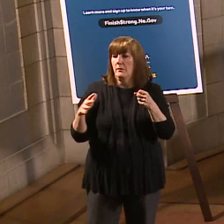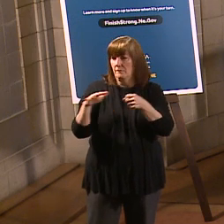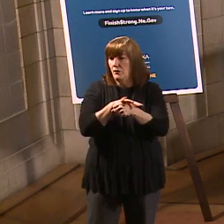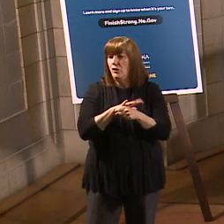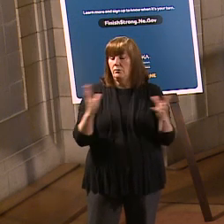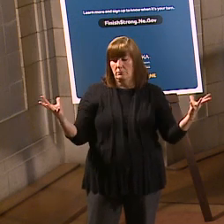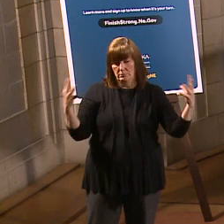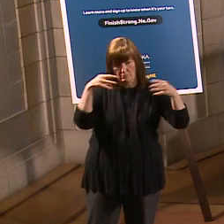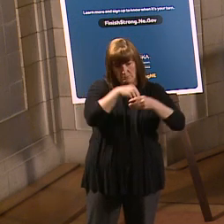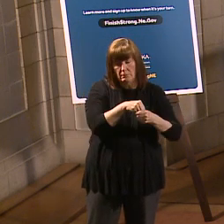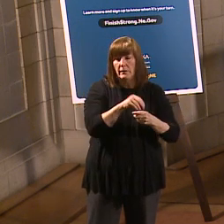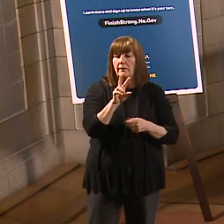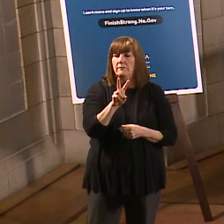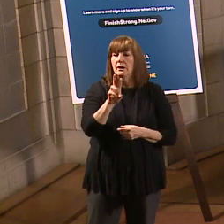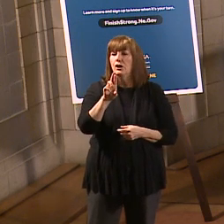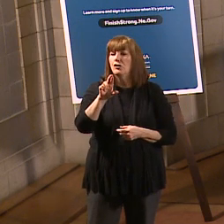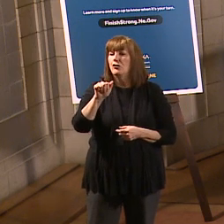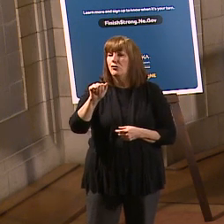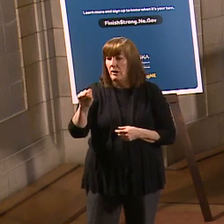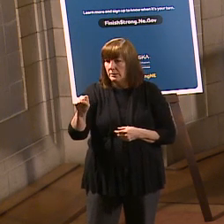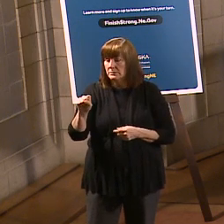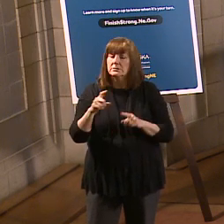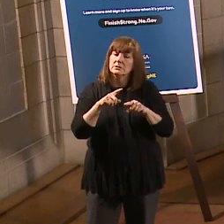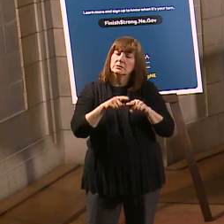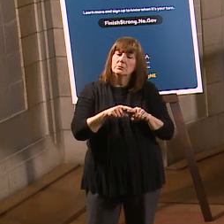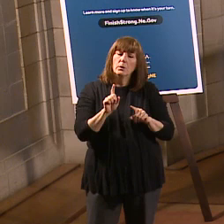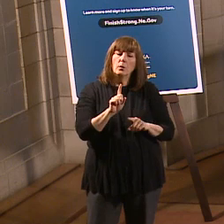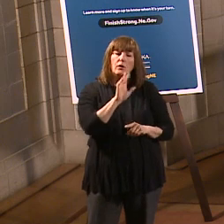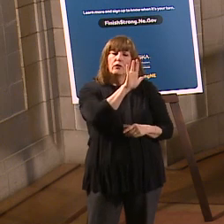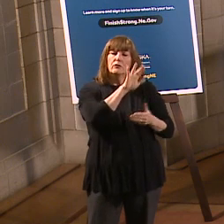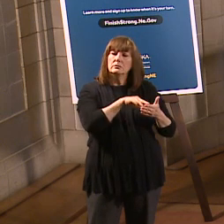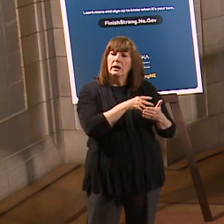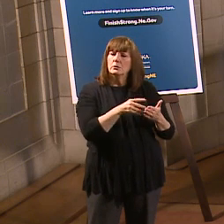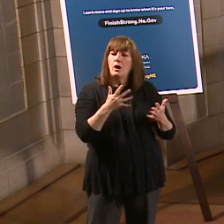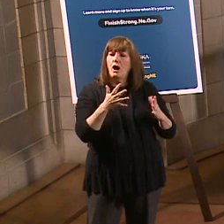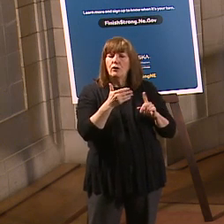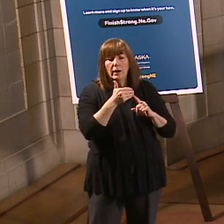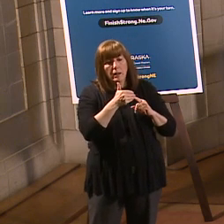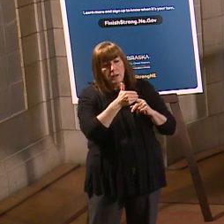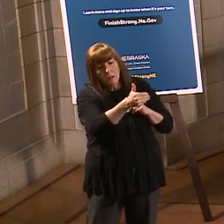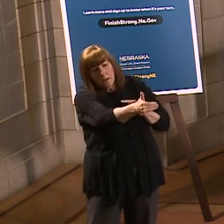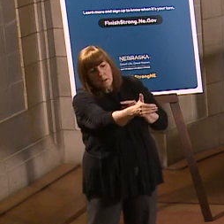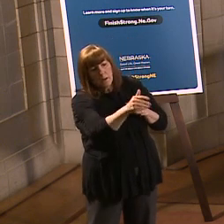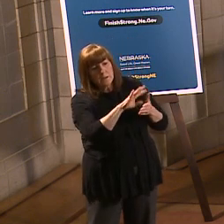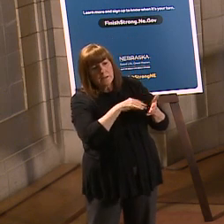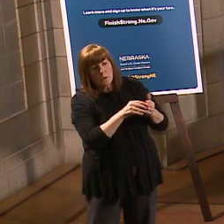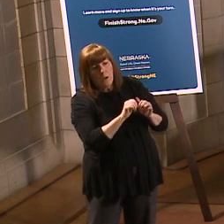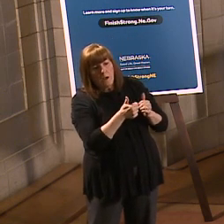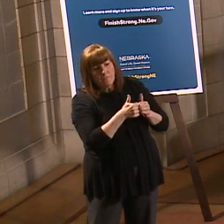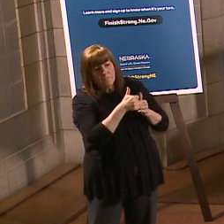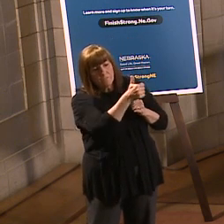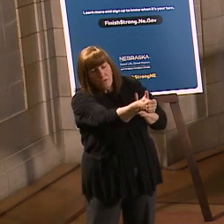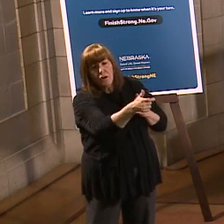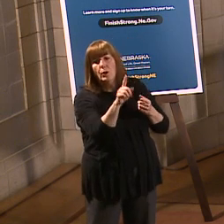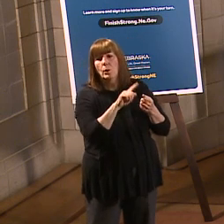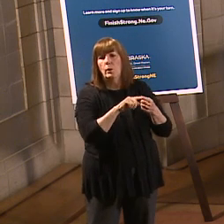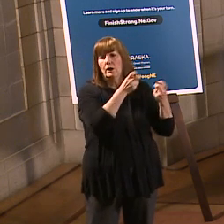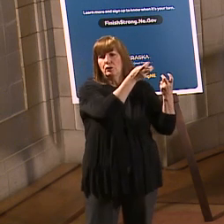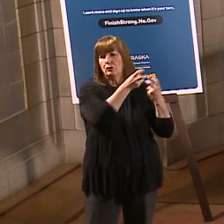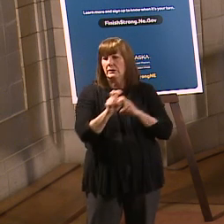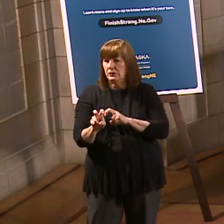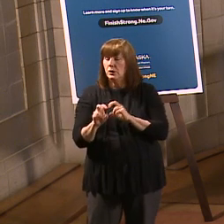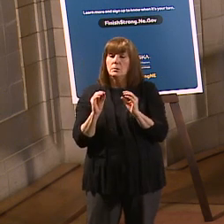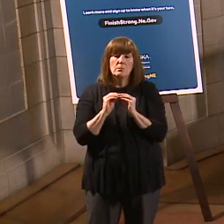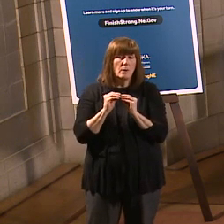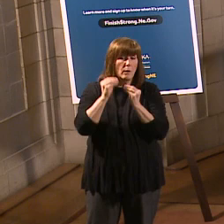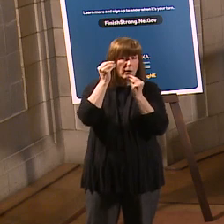the VRAS system. And that's really based on where their schedules were already scheduled out to and kind of when that transition happens. So more